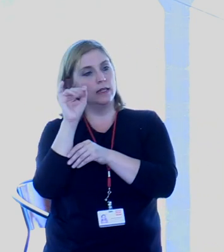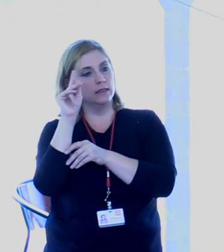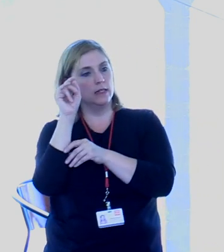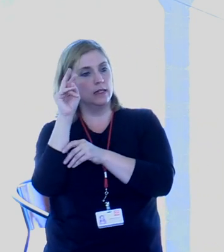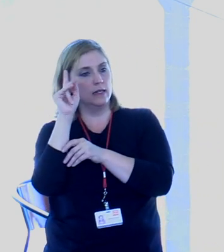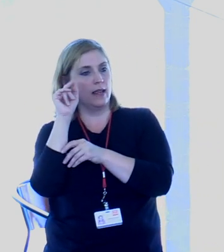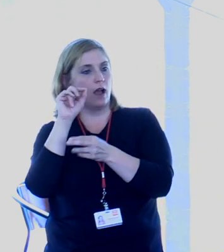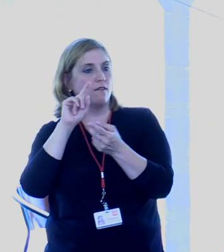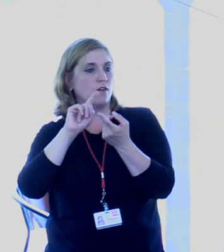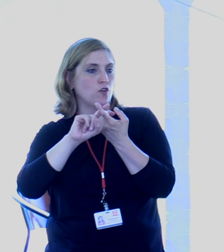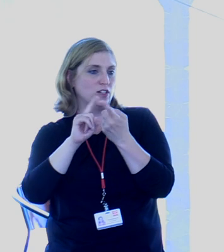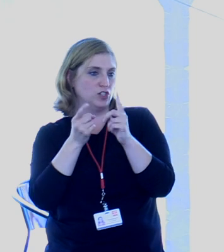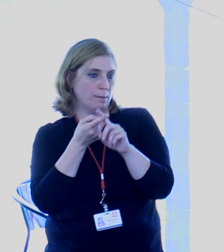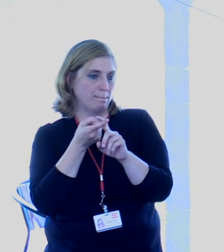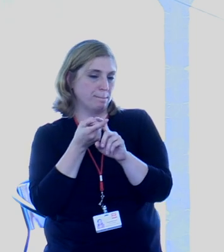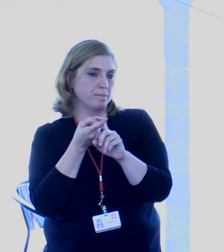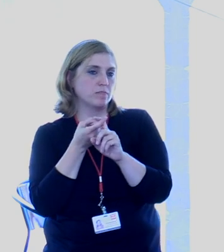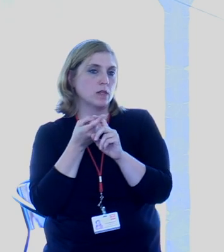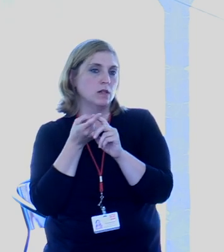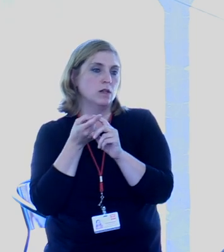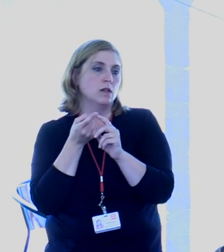of friendship. So